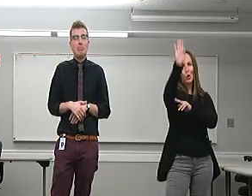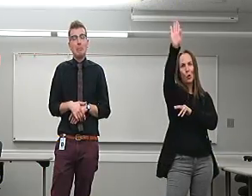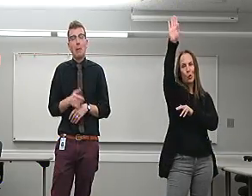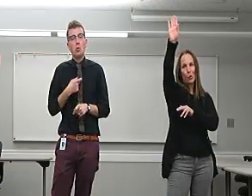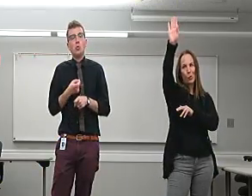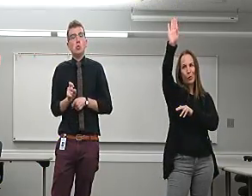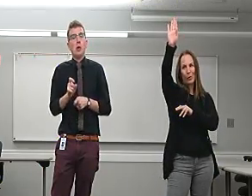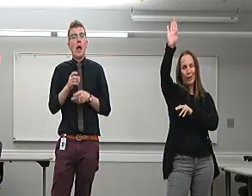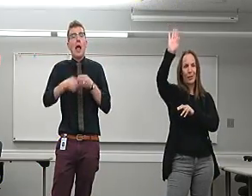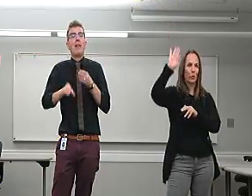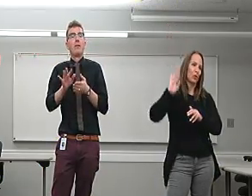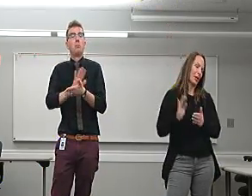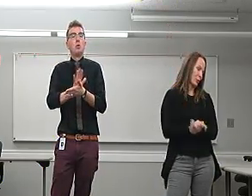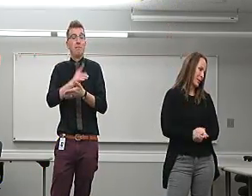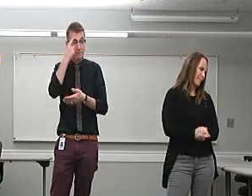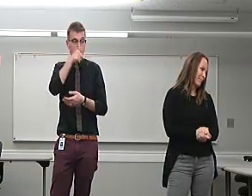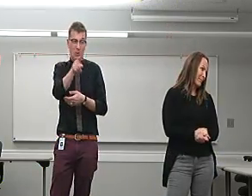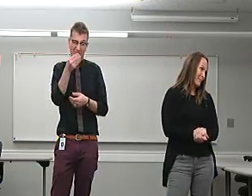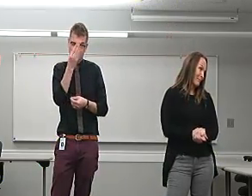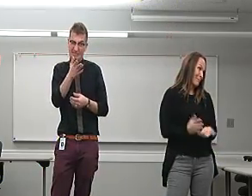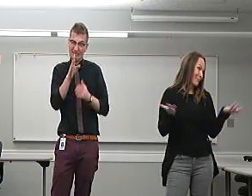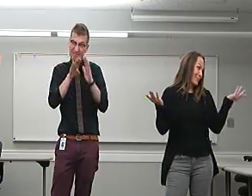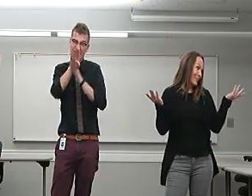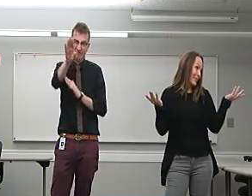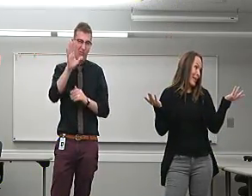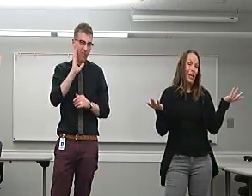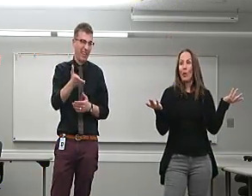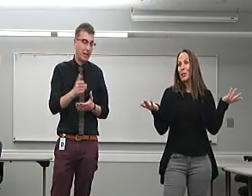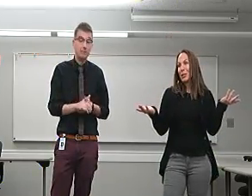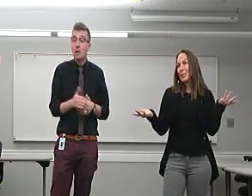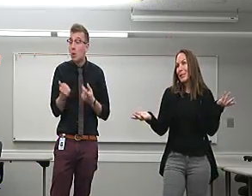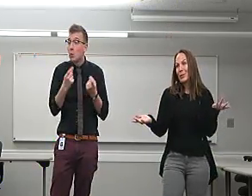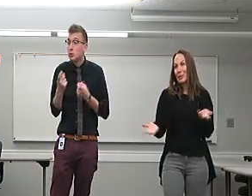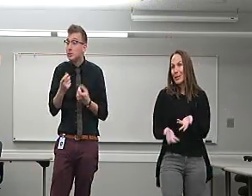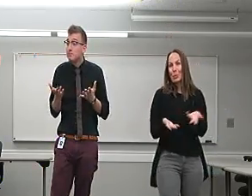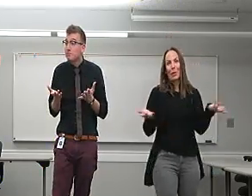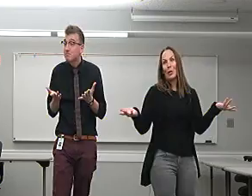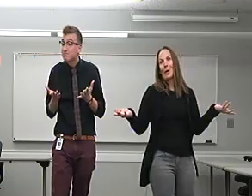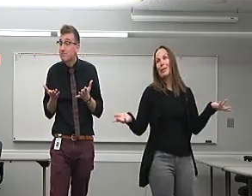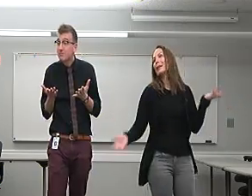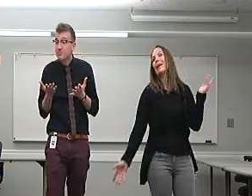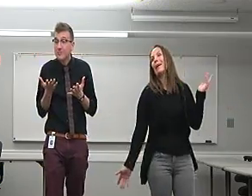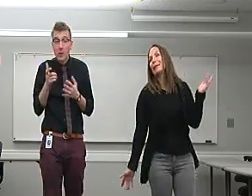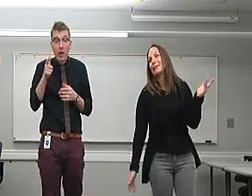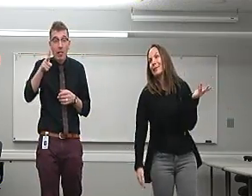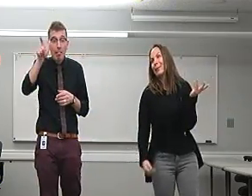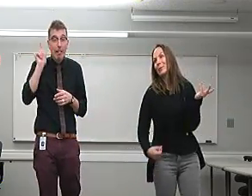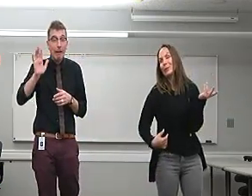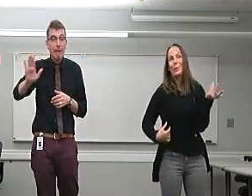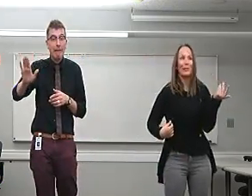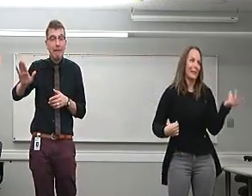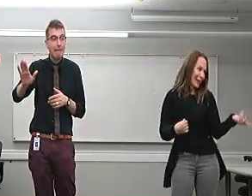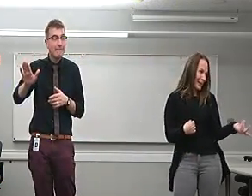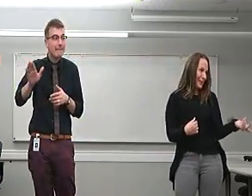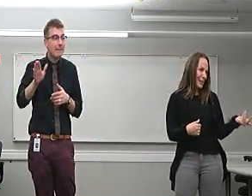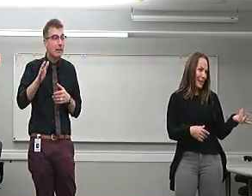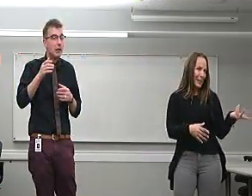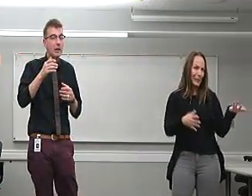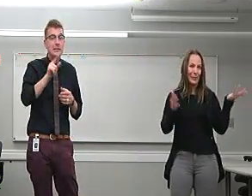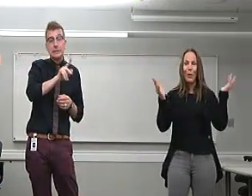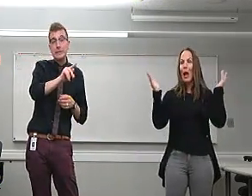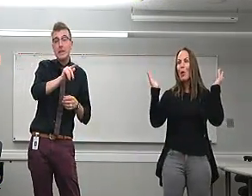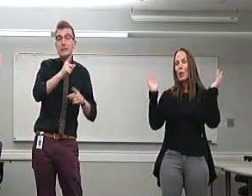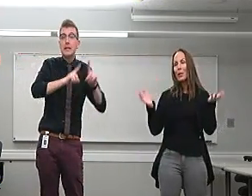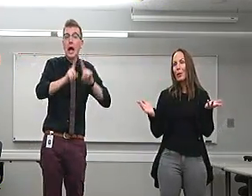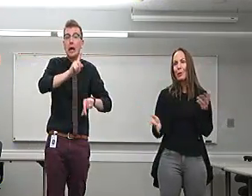that's the trajectory. Any questions, other things you want to know about Leah, stuff you want to know about signing time? I want to